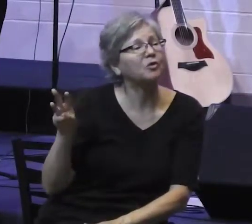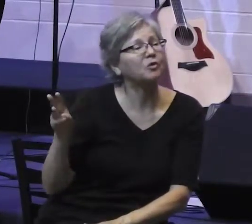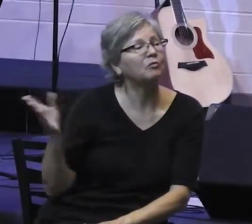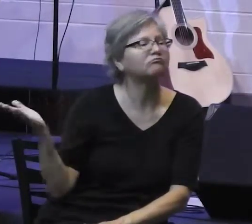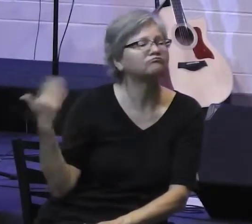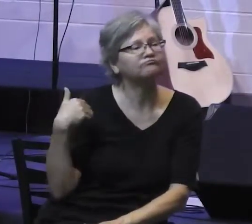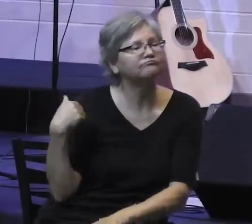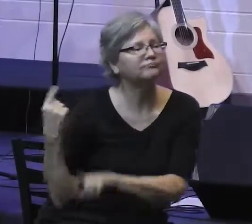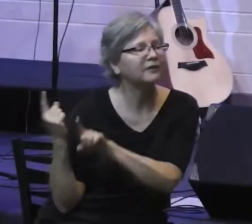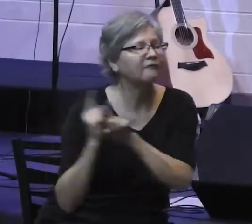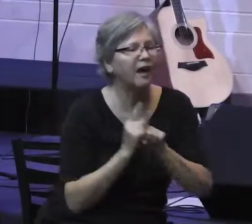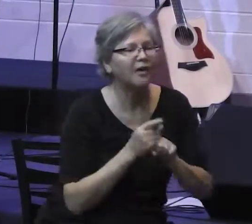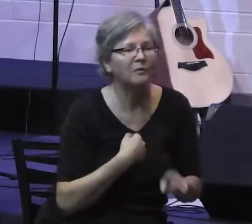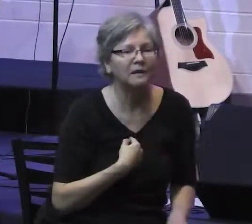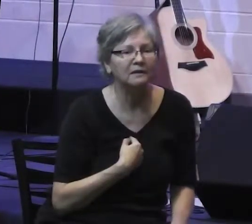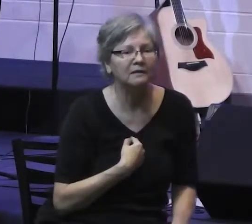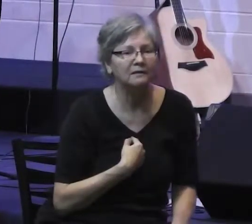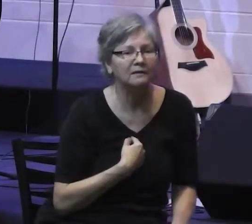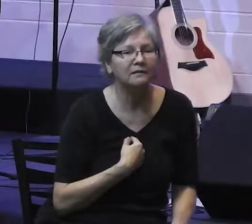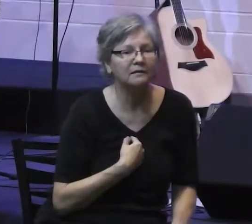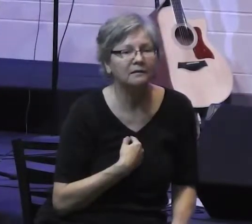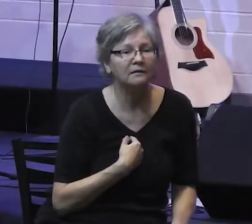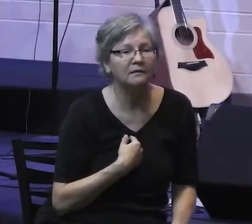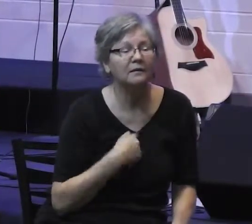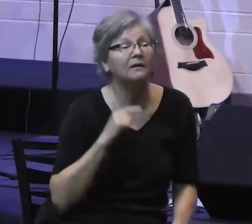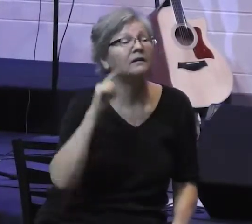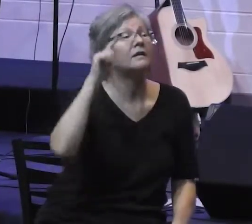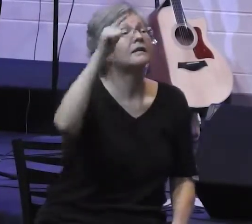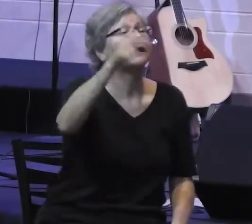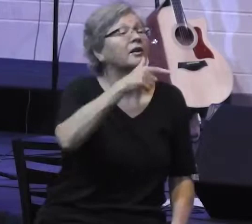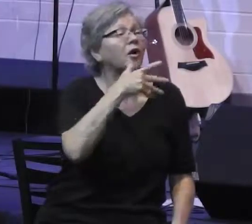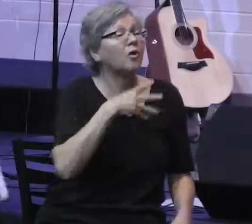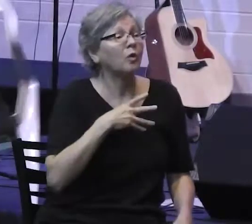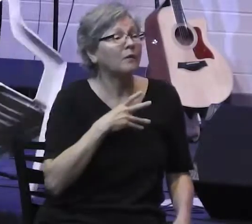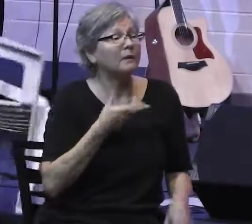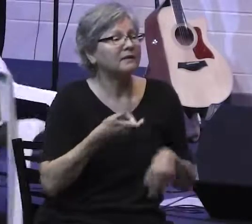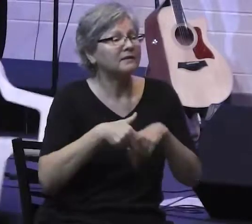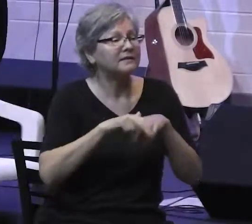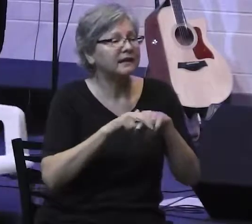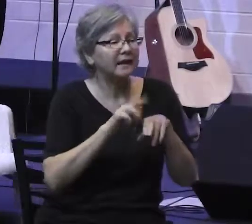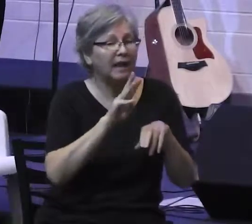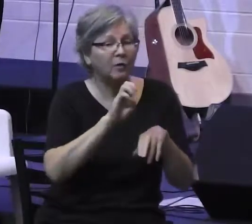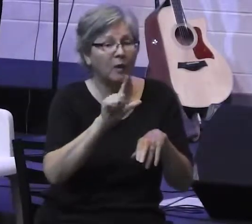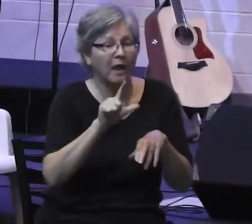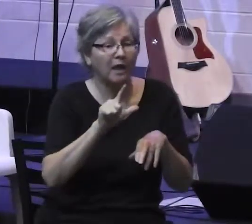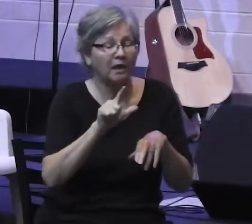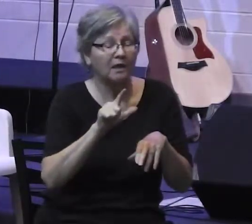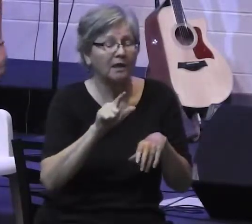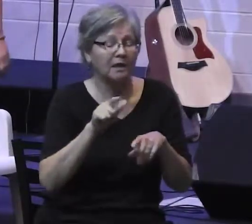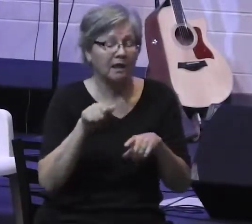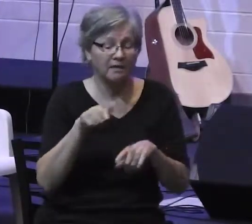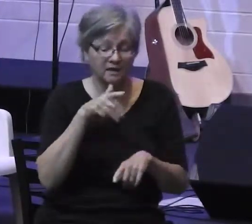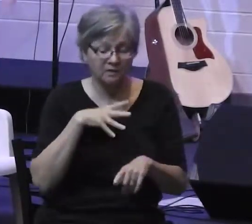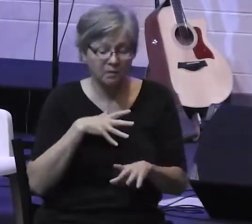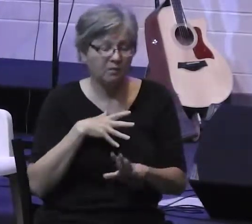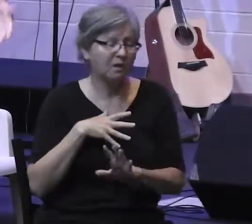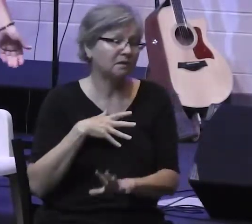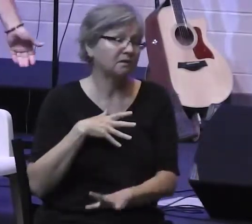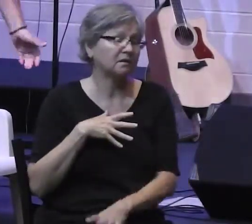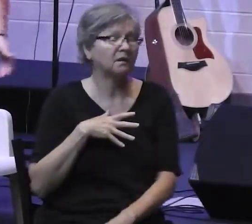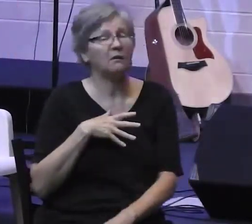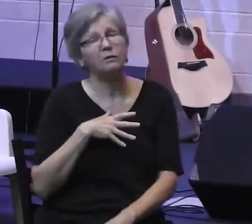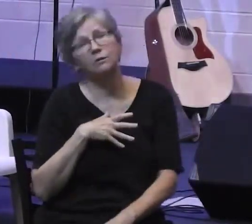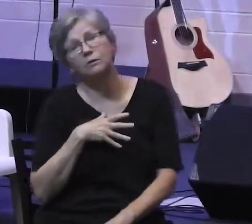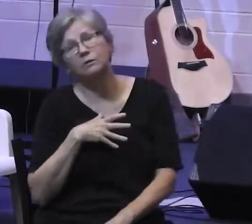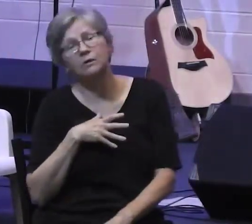Right? And there's a woman at the well sitting in Samaria, and she's, wow, talk about turn from God. She's a half caste.